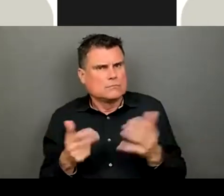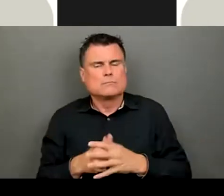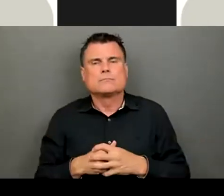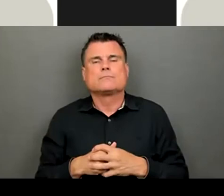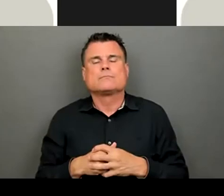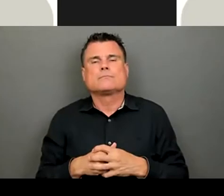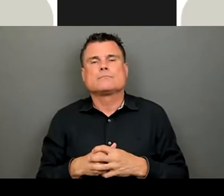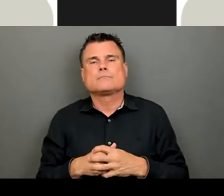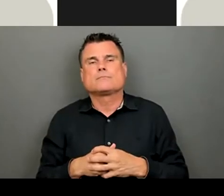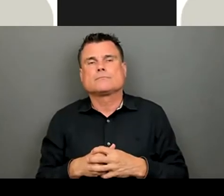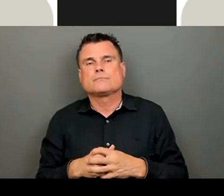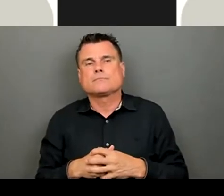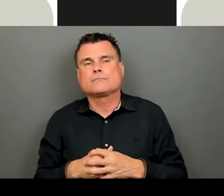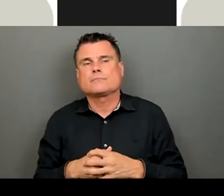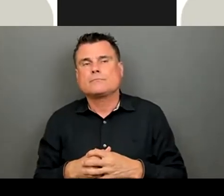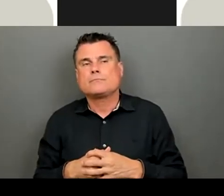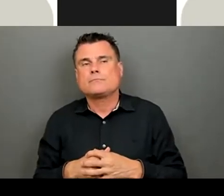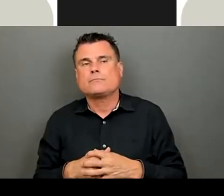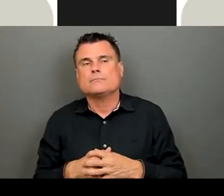instance, nowadays,